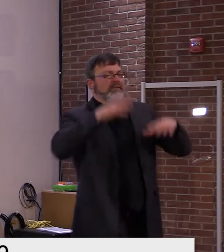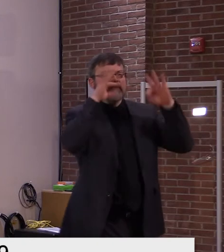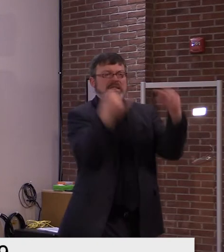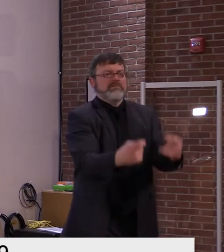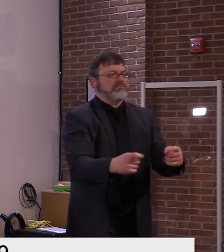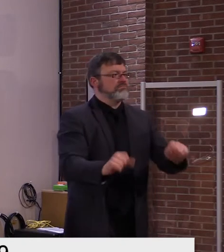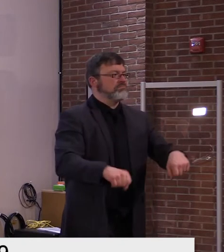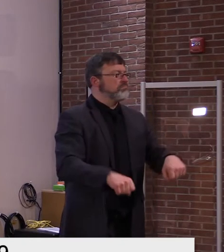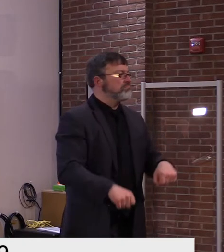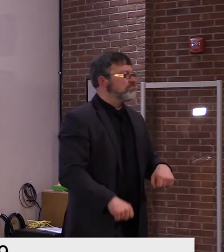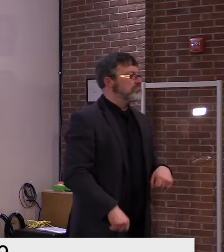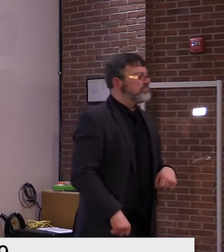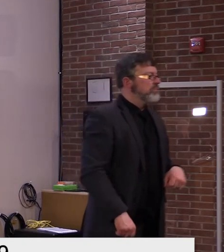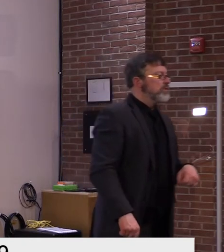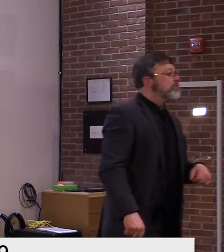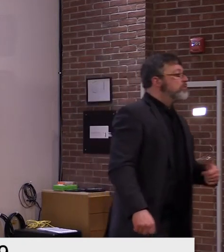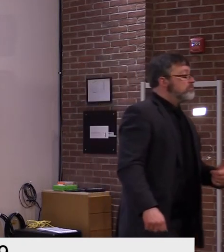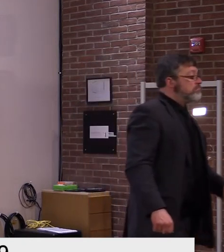Thank you.